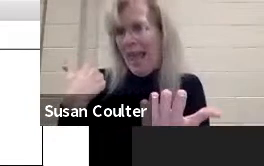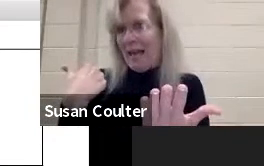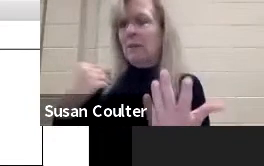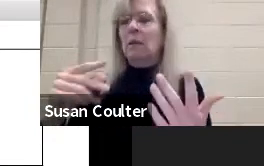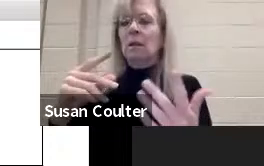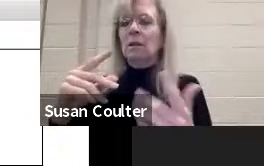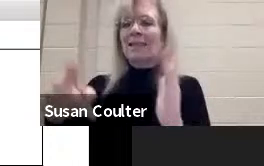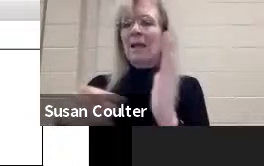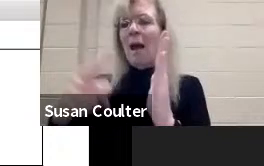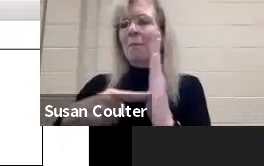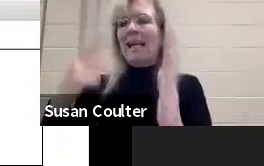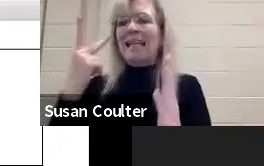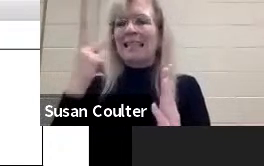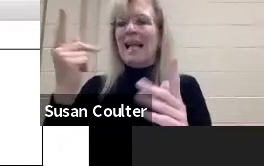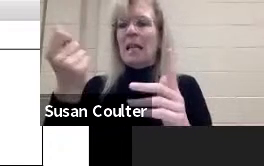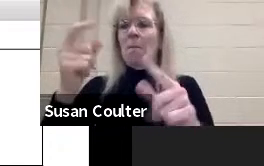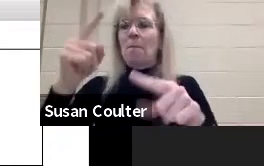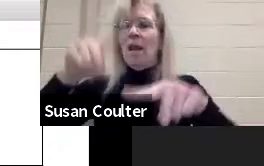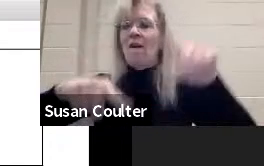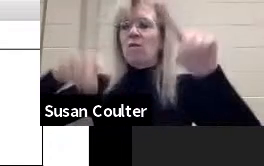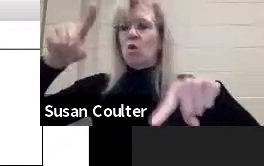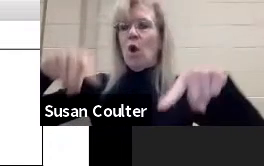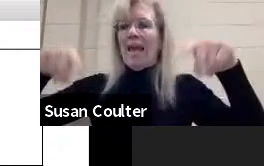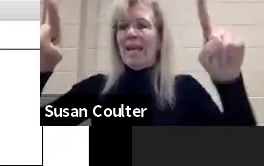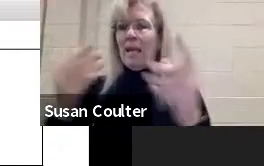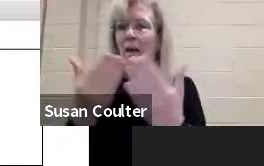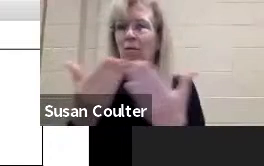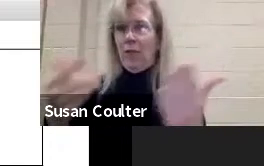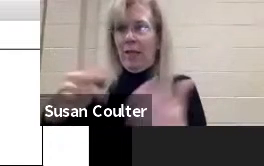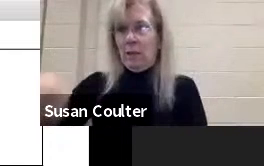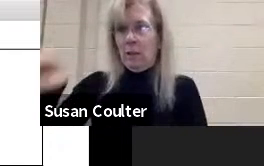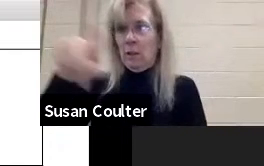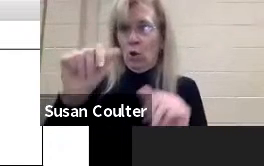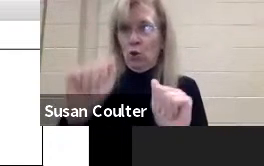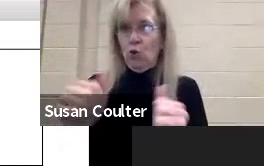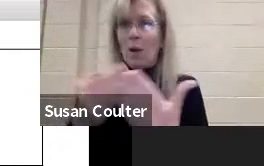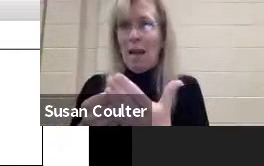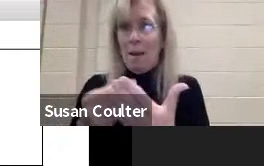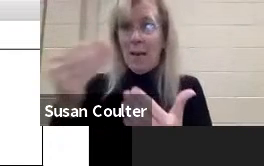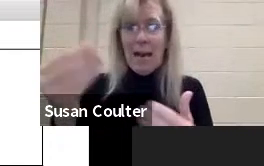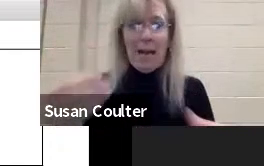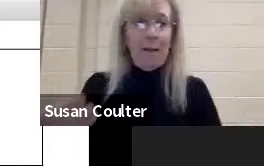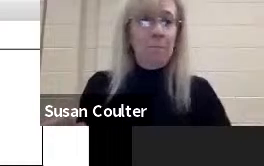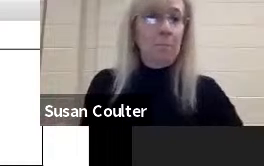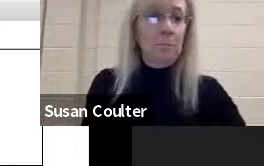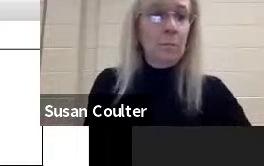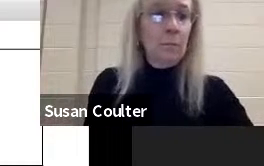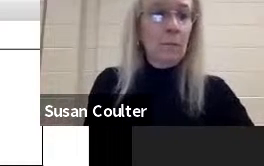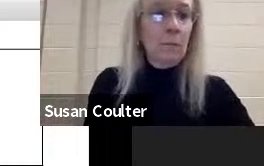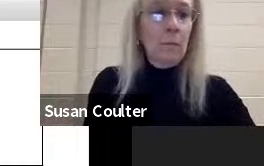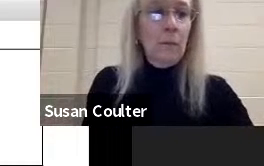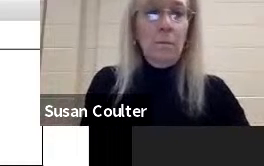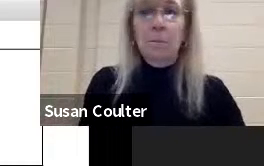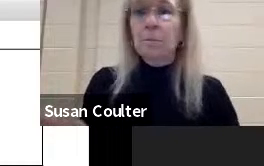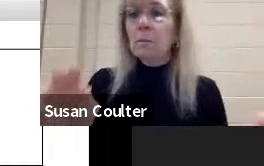Walmart has. Sometimes I see a little bit of variety of things you can buy.